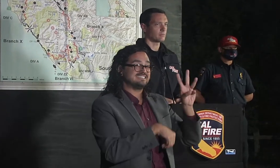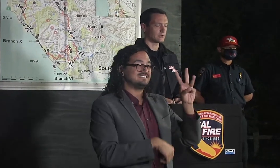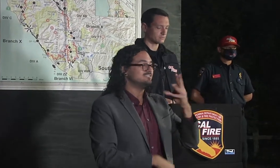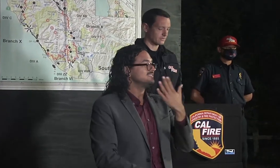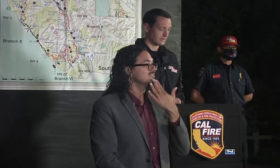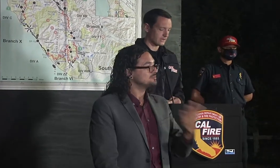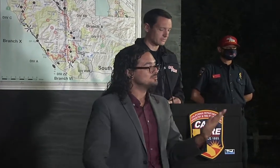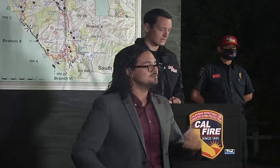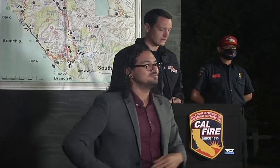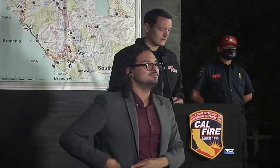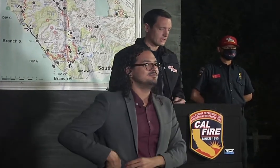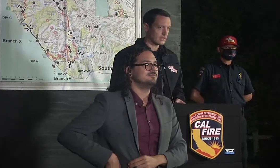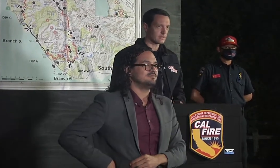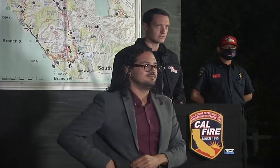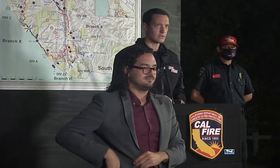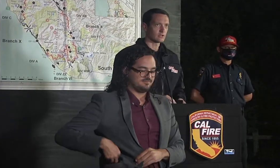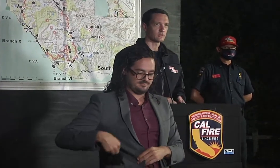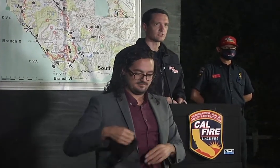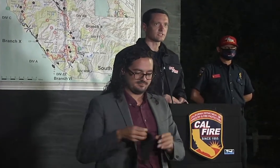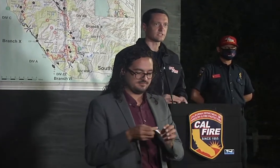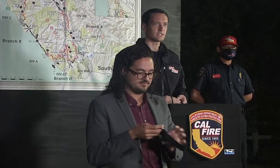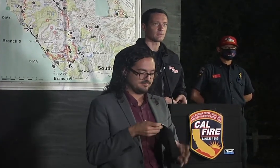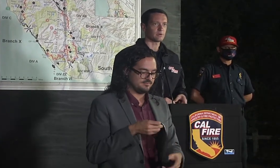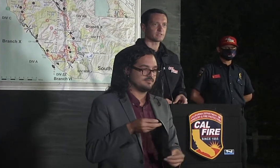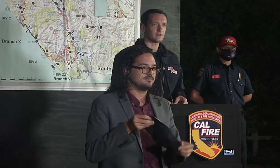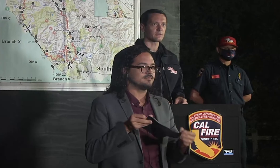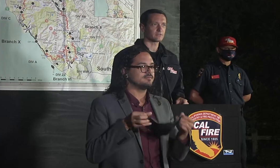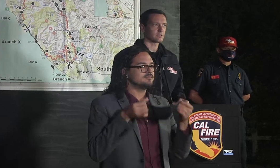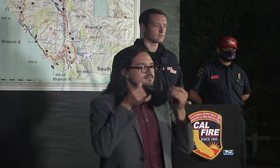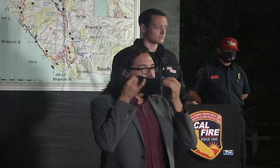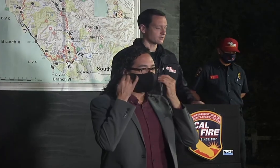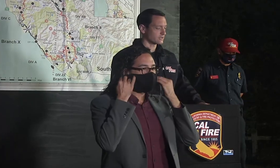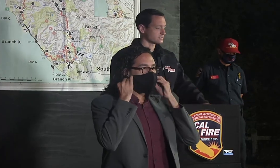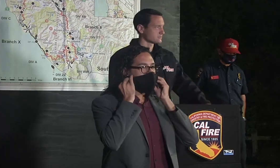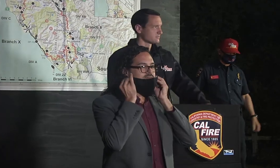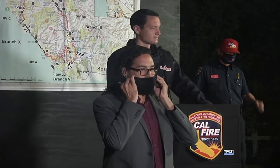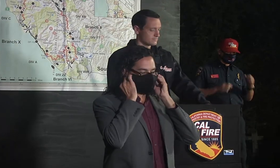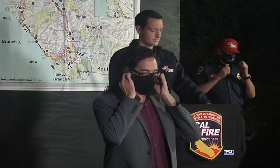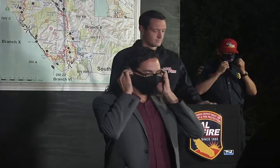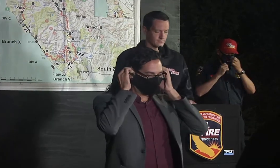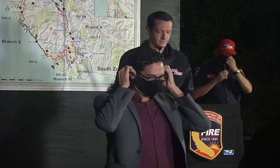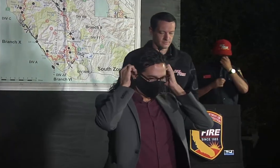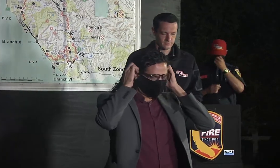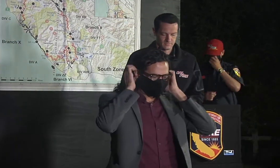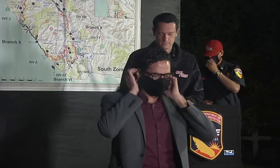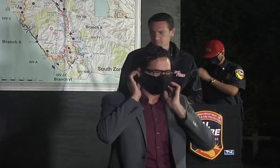press briefing and update. This concludes the 6 a.m. press conference. Thank you for joining us.